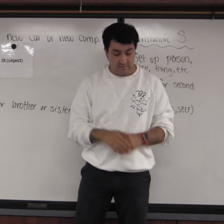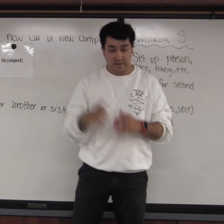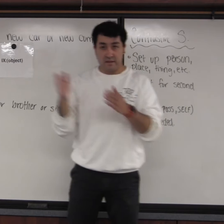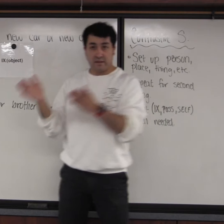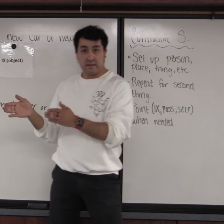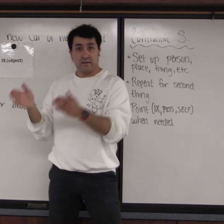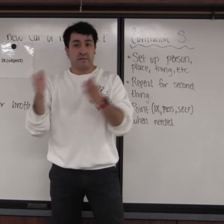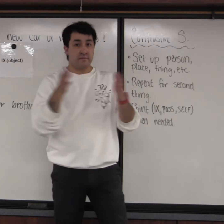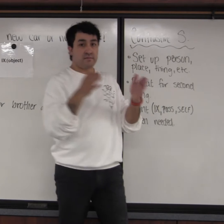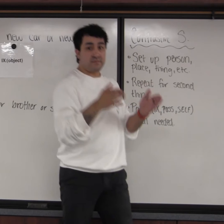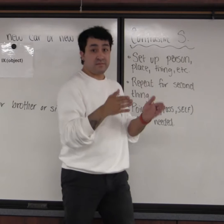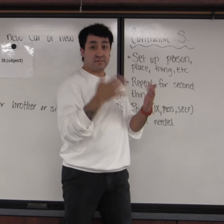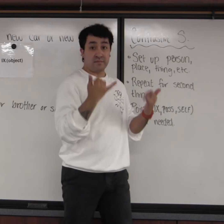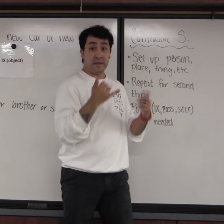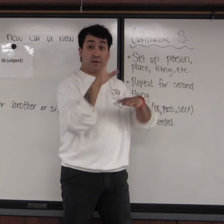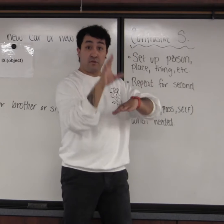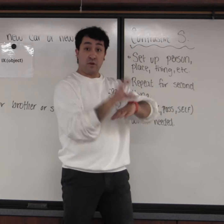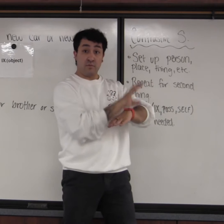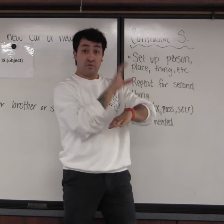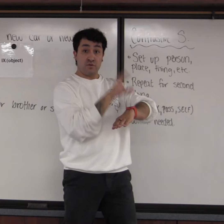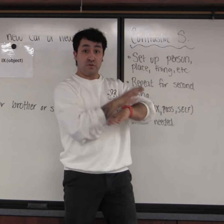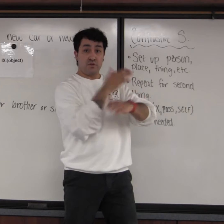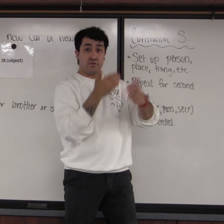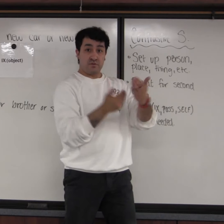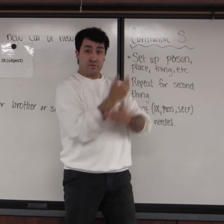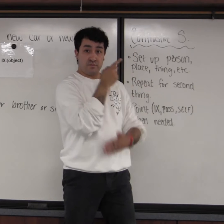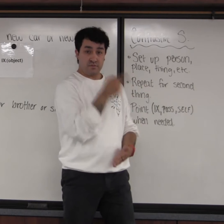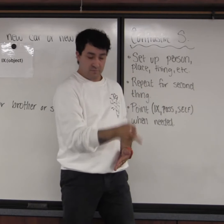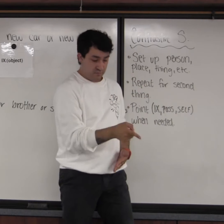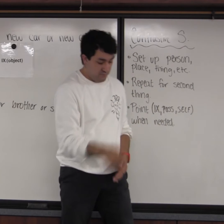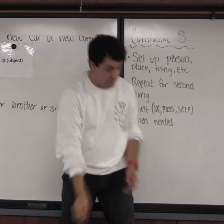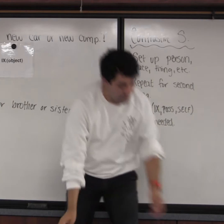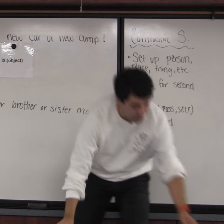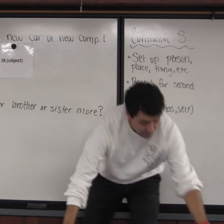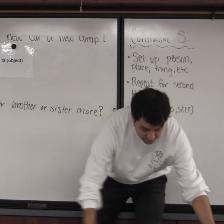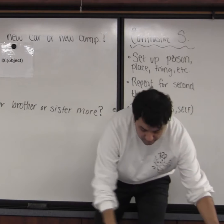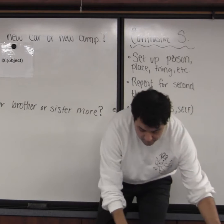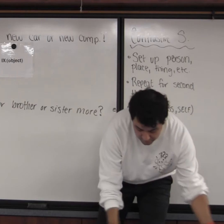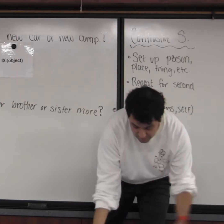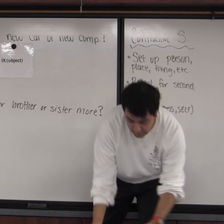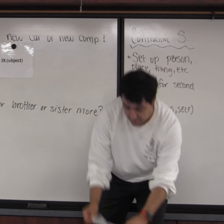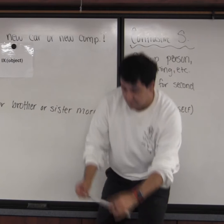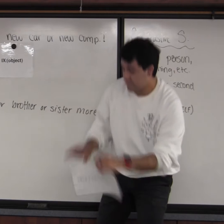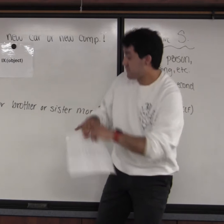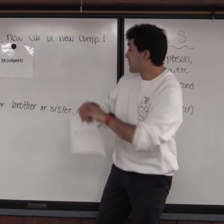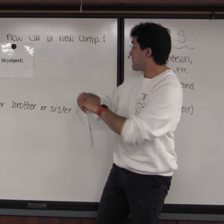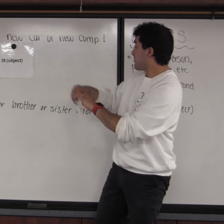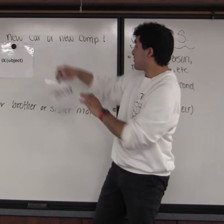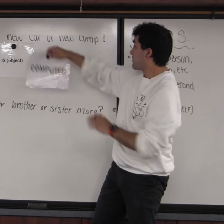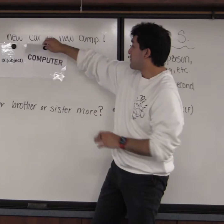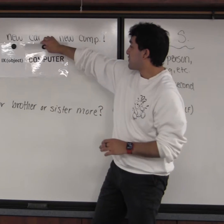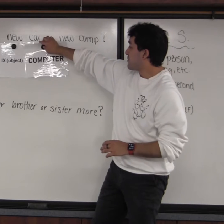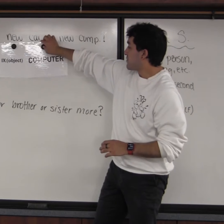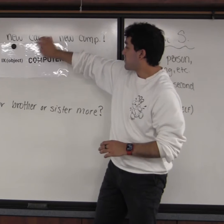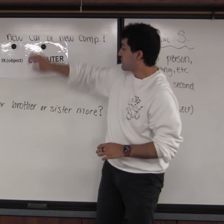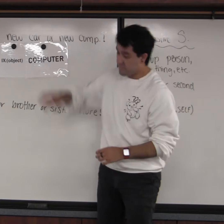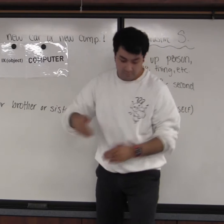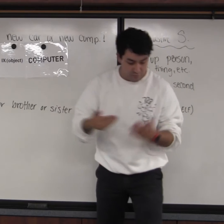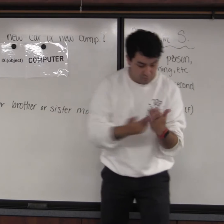setting that up. So now we're going to go ahead and set up the next thing, which is the computer, the new computer. So again, computer coming first because that